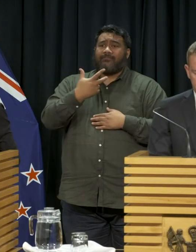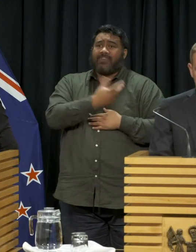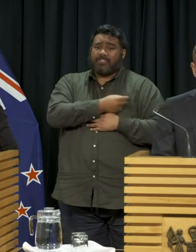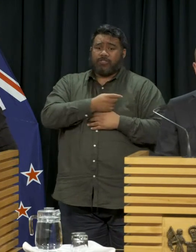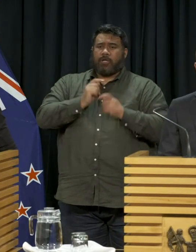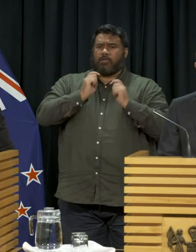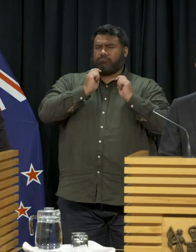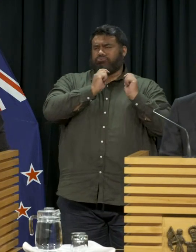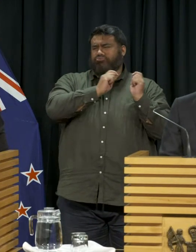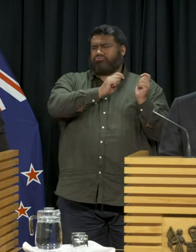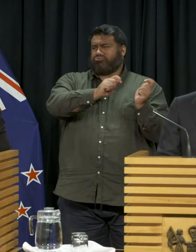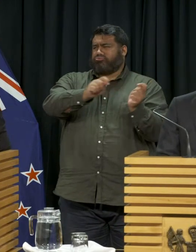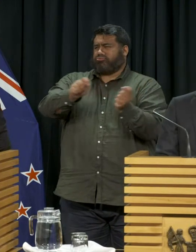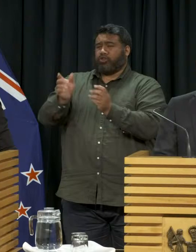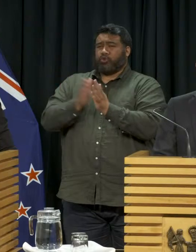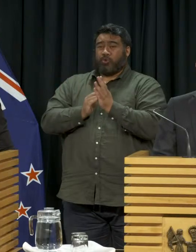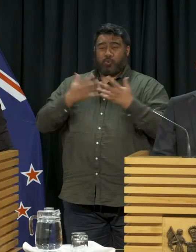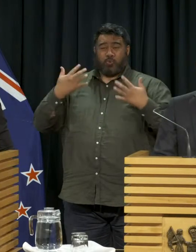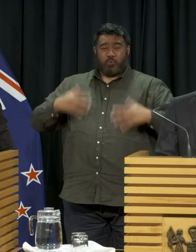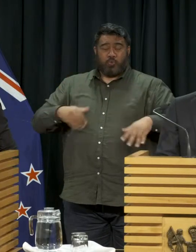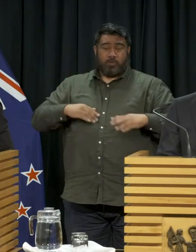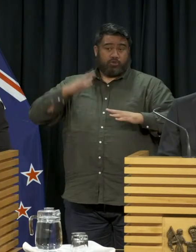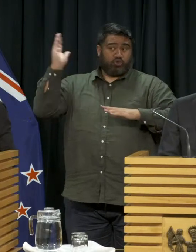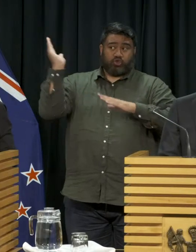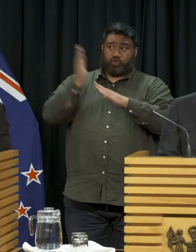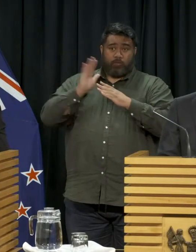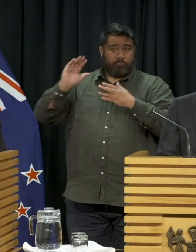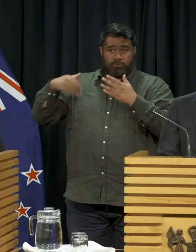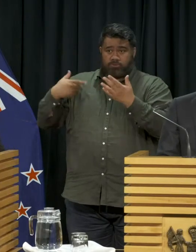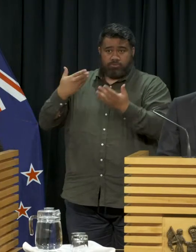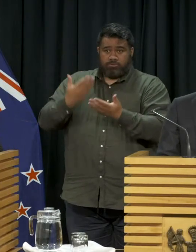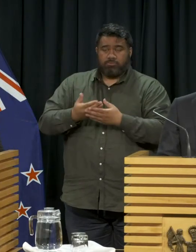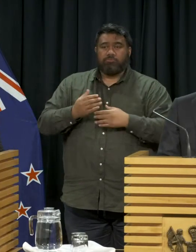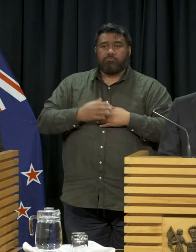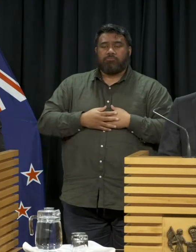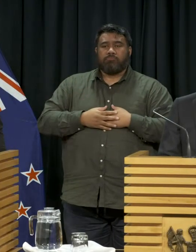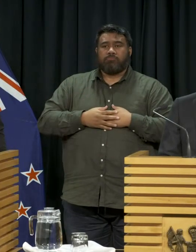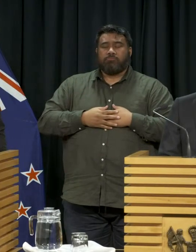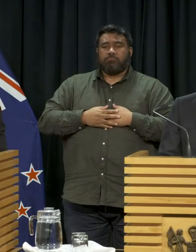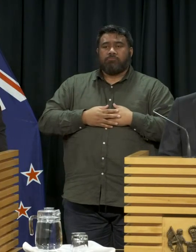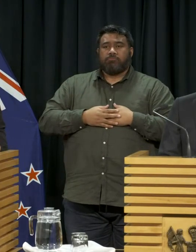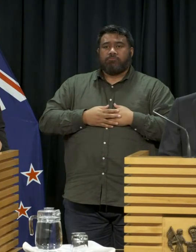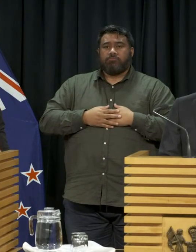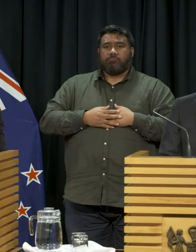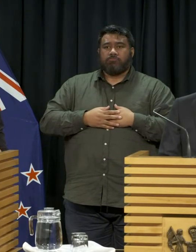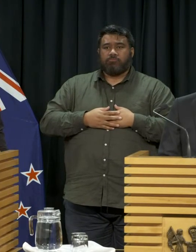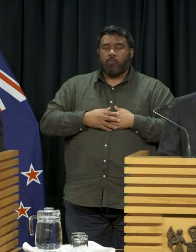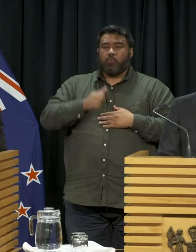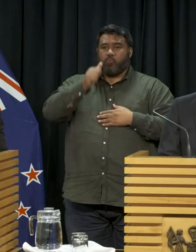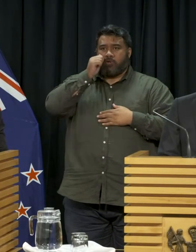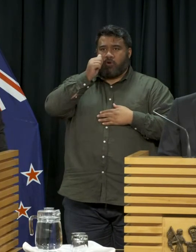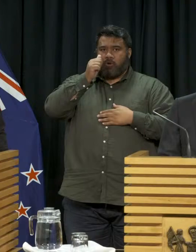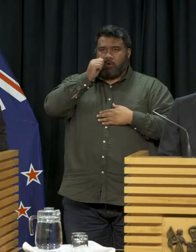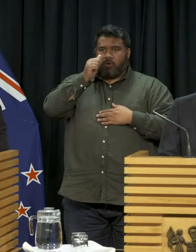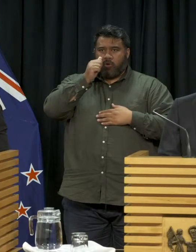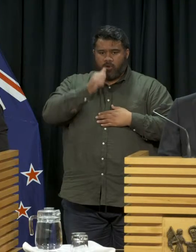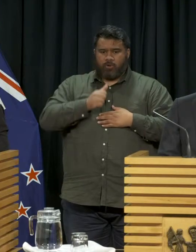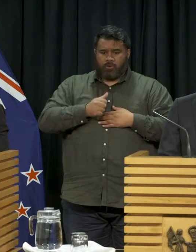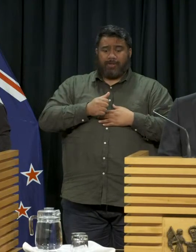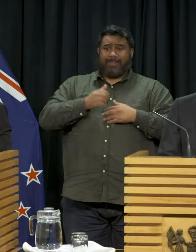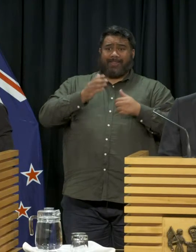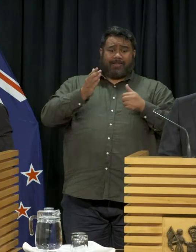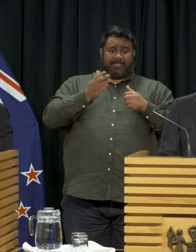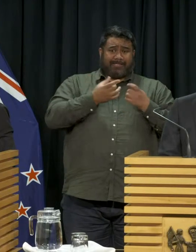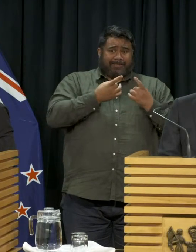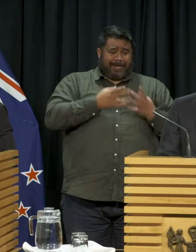and most ambitious in New Zealand's history. We've always been open that 2 periods in time, the targeted element at the beginning of the program,